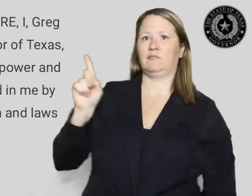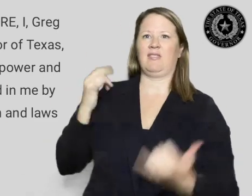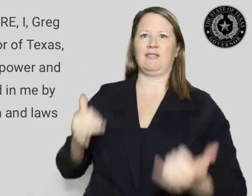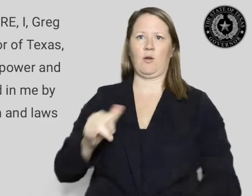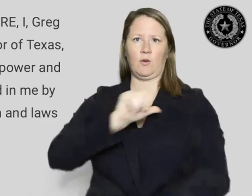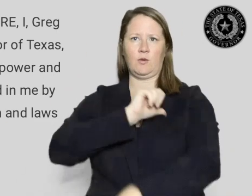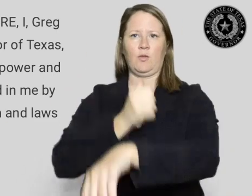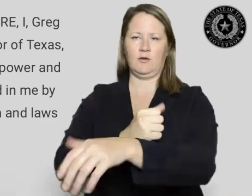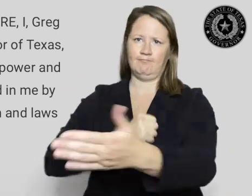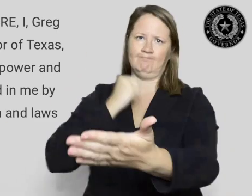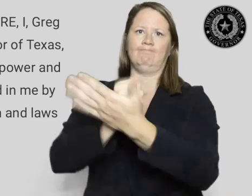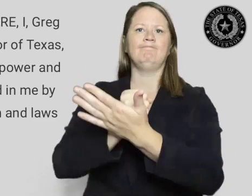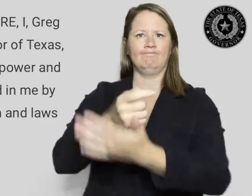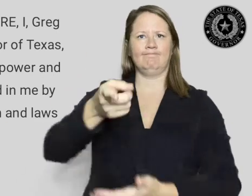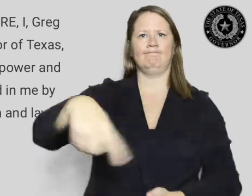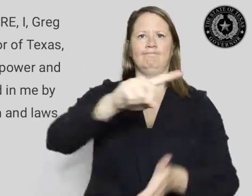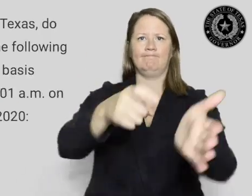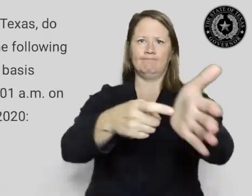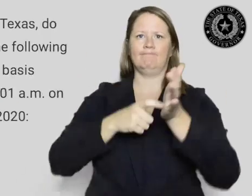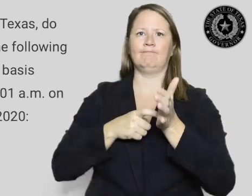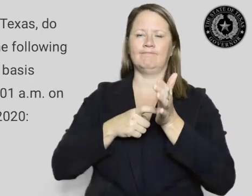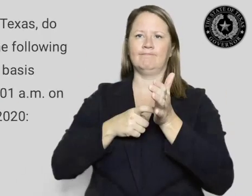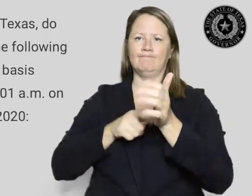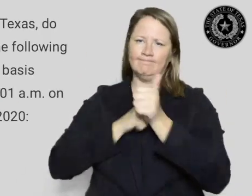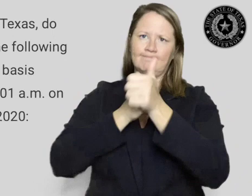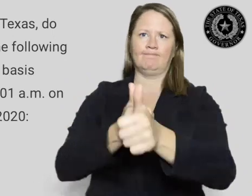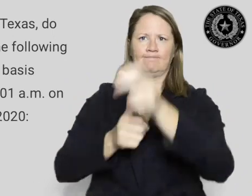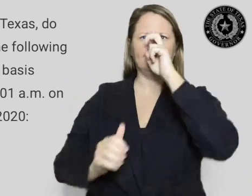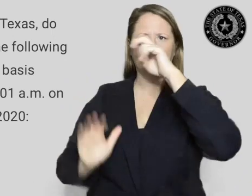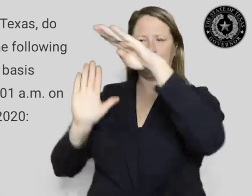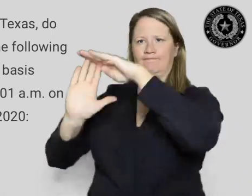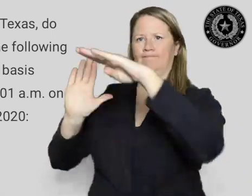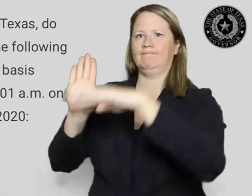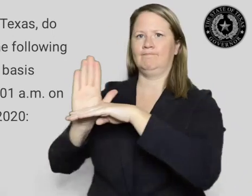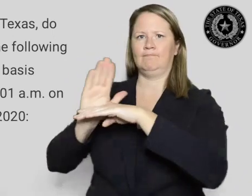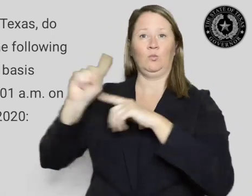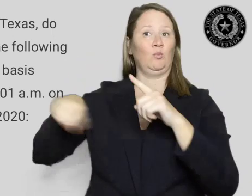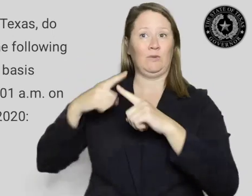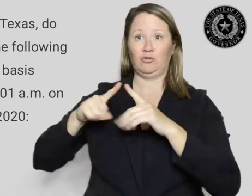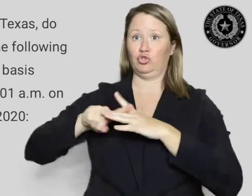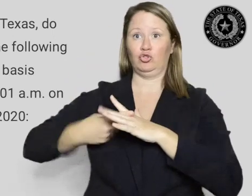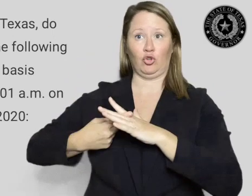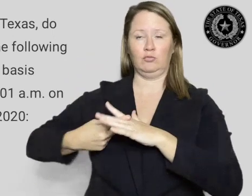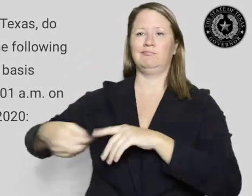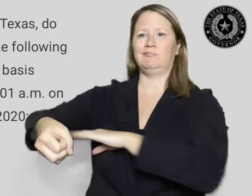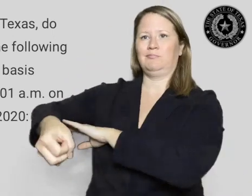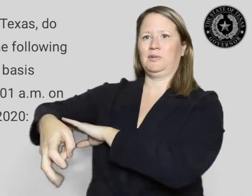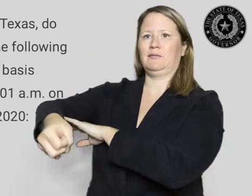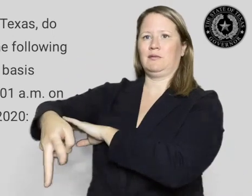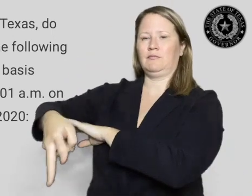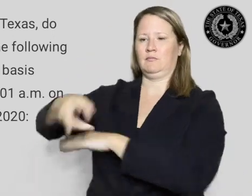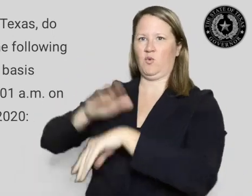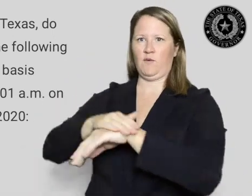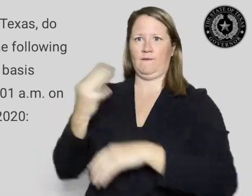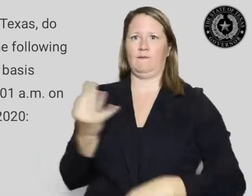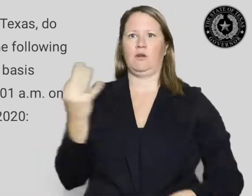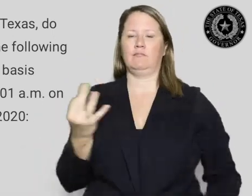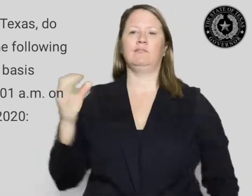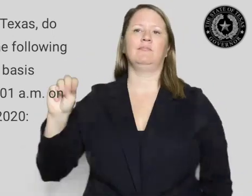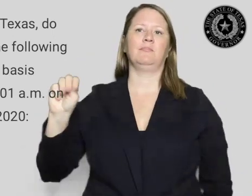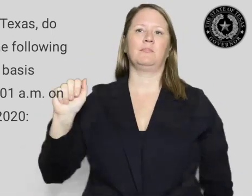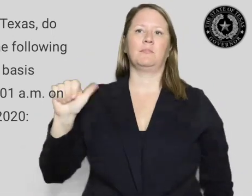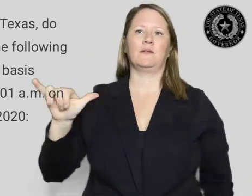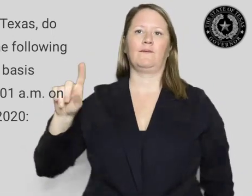authority vested in me by the Constitution and laws of the State of Texas, do hereby order the following on a statewide basis, effective